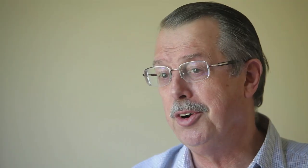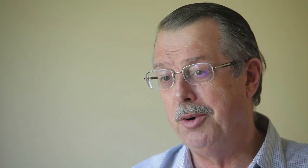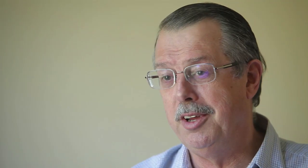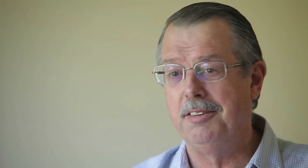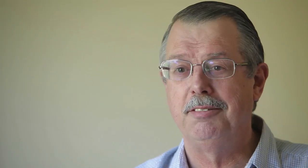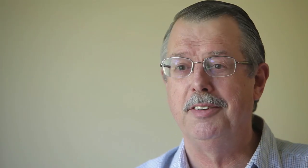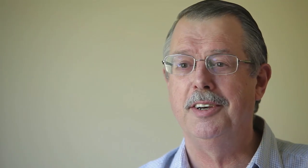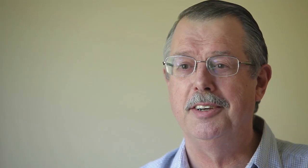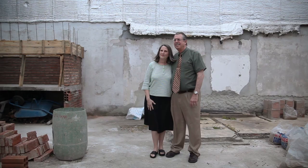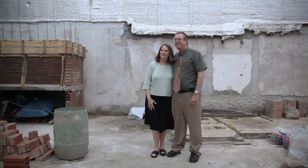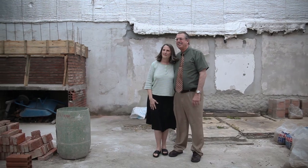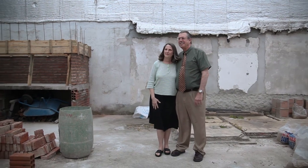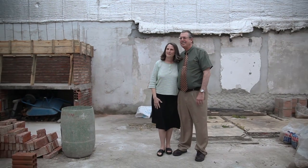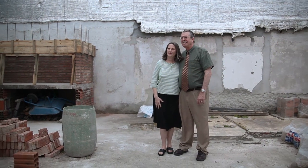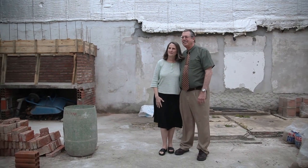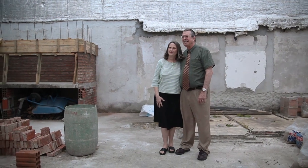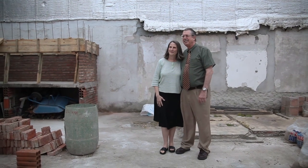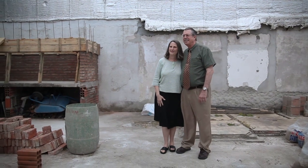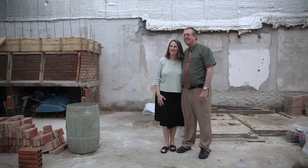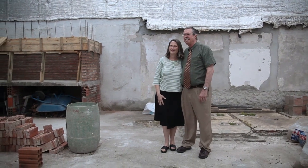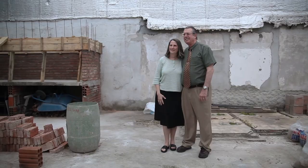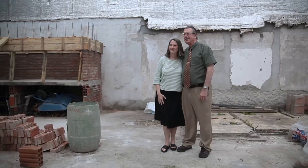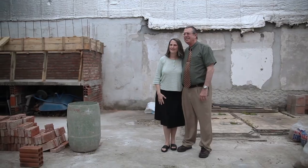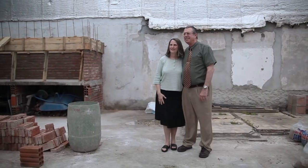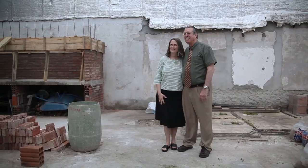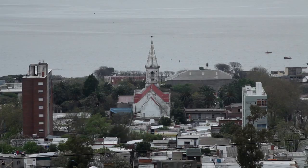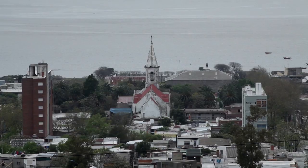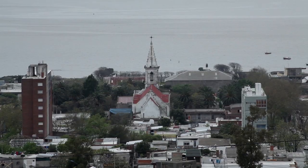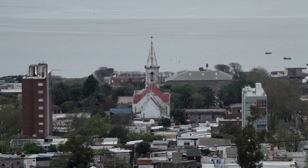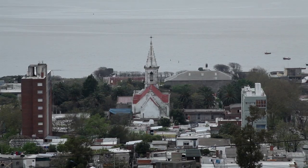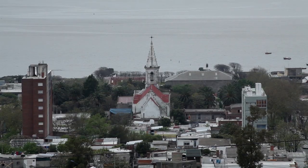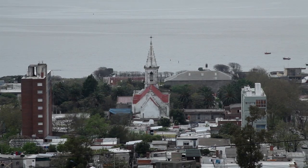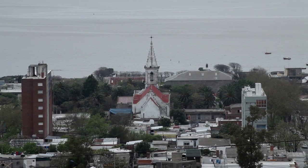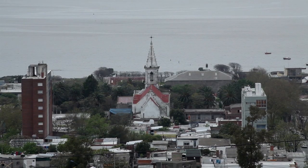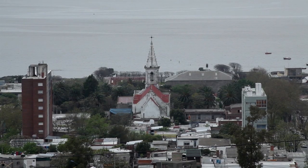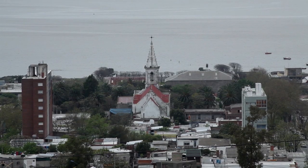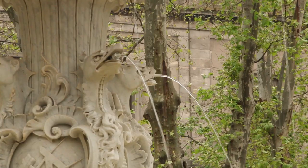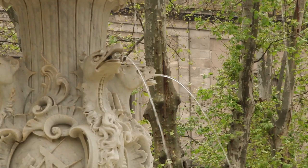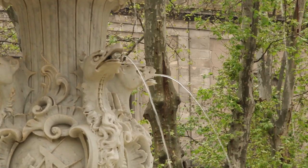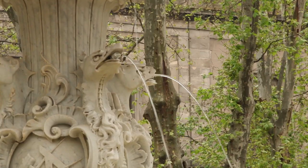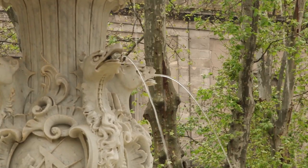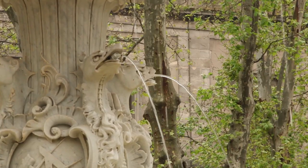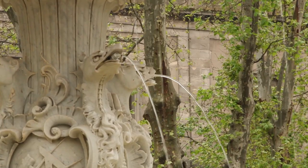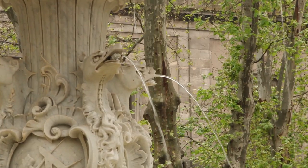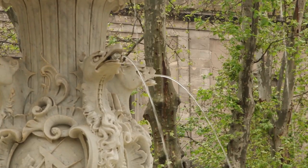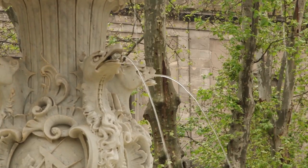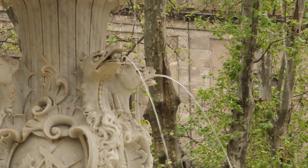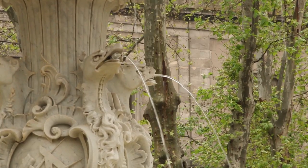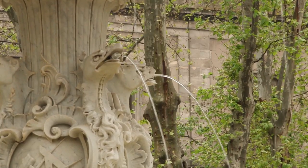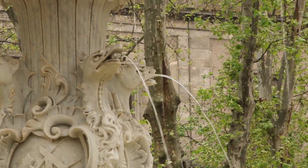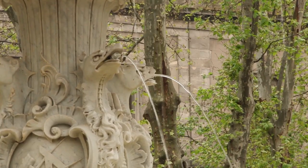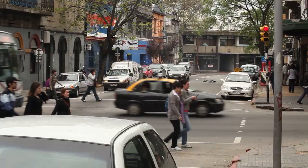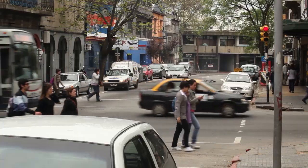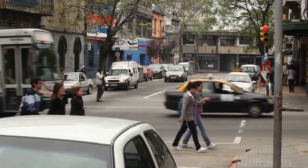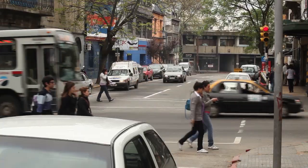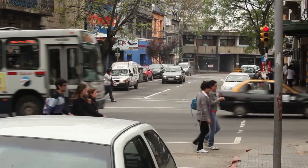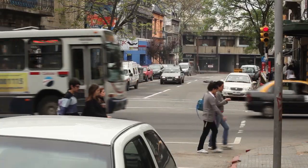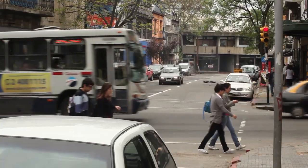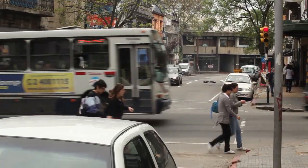Uruguay. When I researched, I could hardly find any missionary activity going on there, and God used that to burden my heart